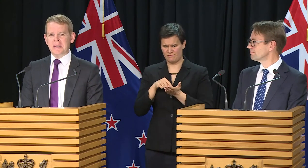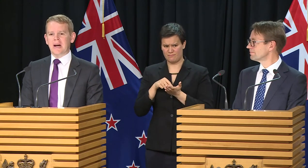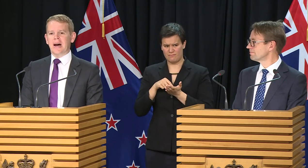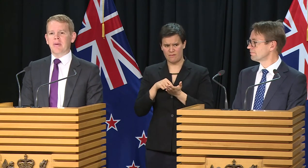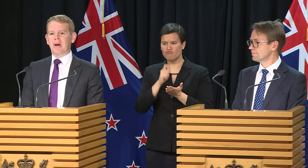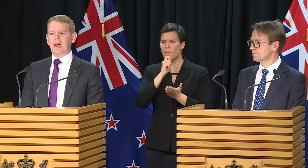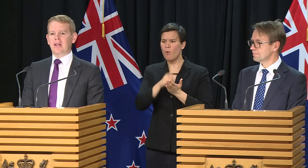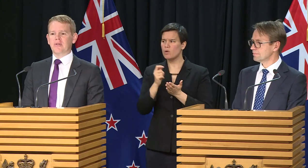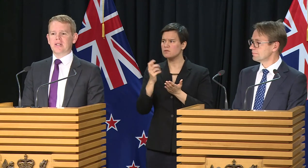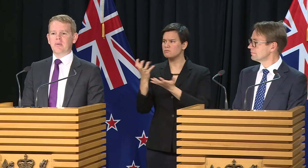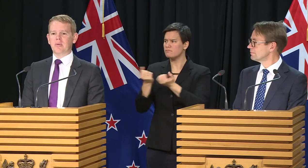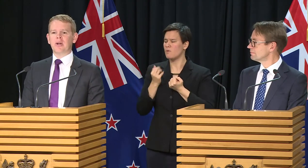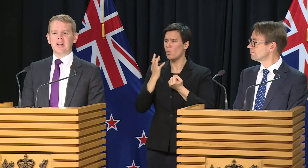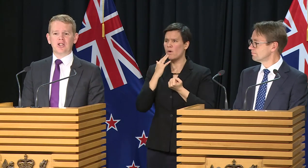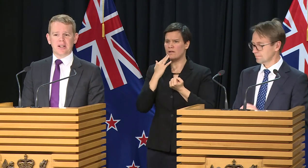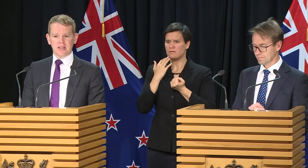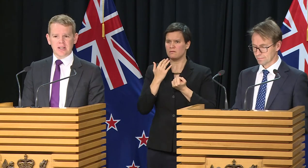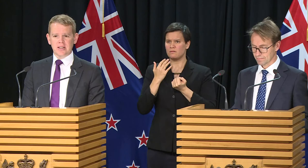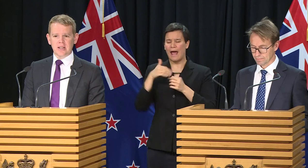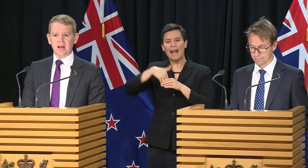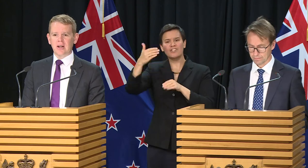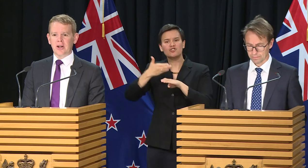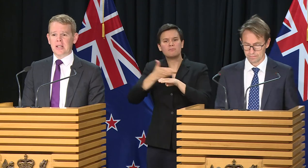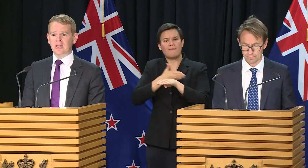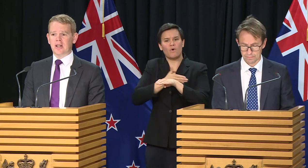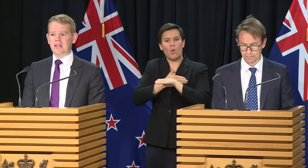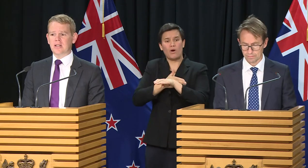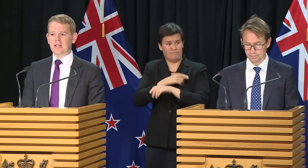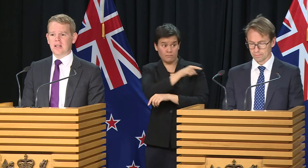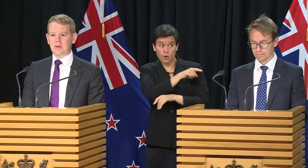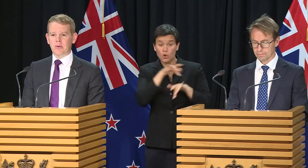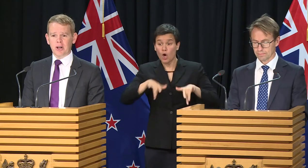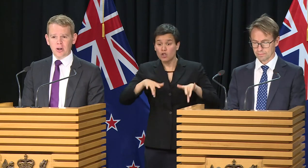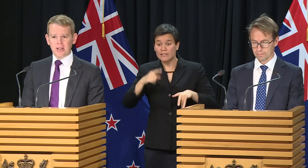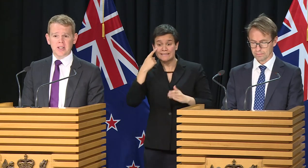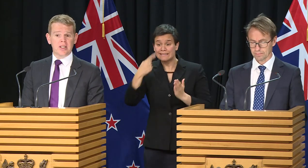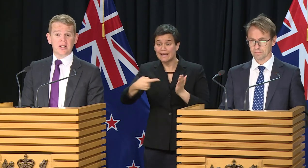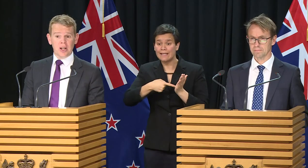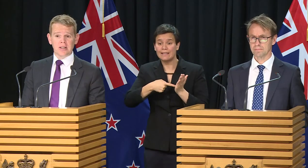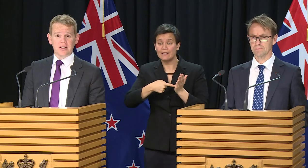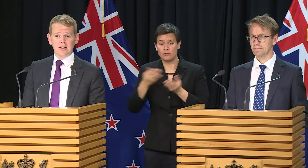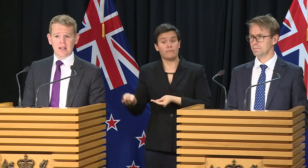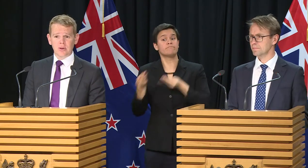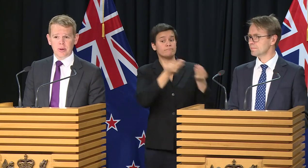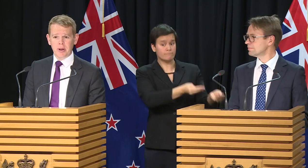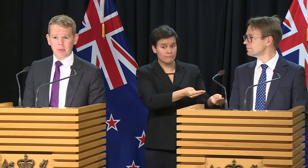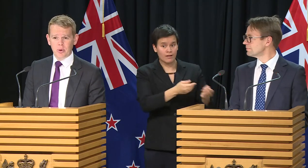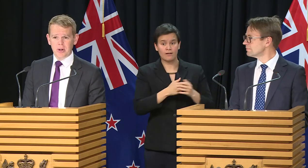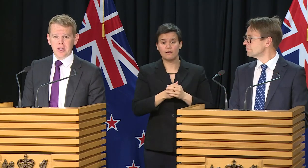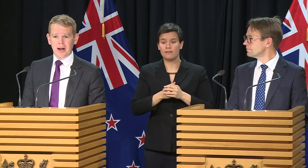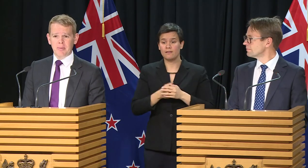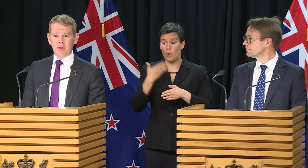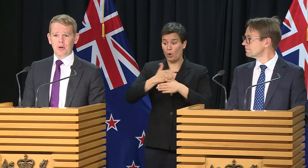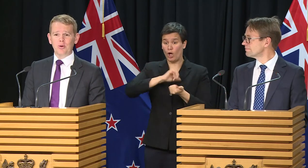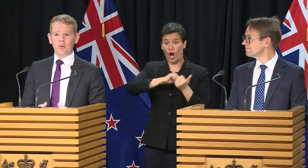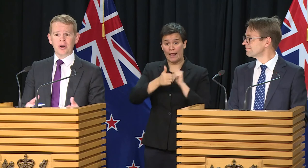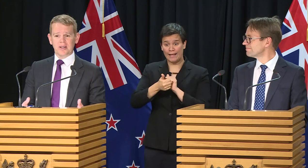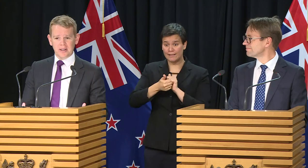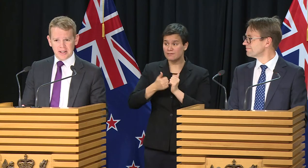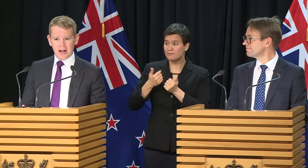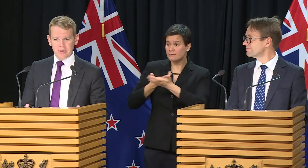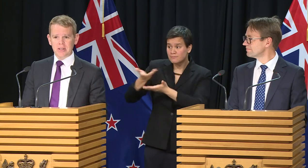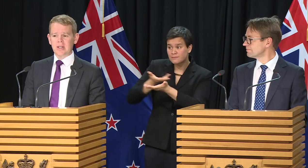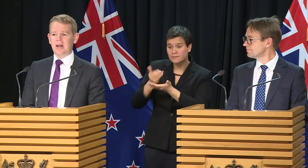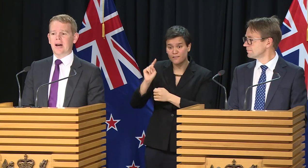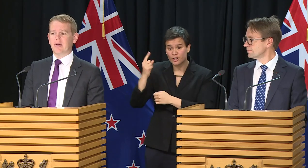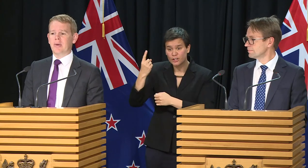election, and obviously we need a chance to consider that. I need a chance to discuss it with my colleagues. I need a chance to discuss it with the people whose work